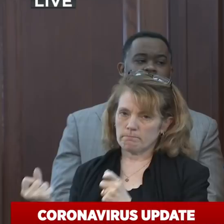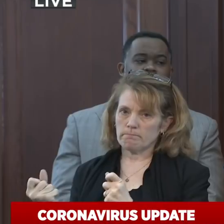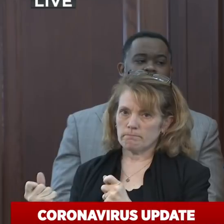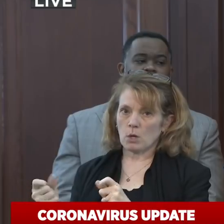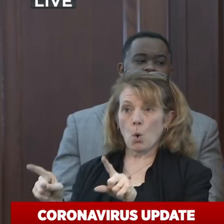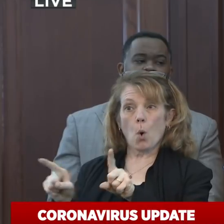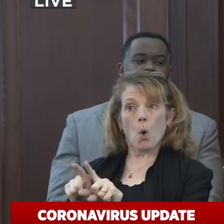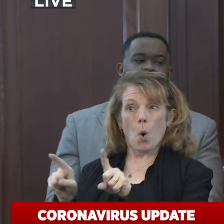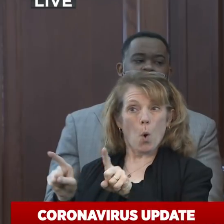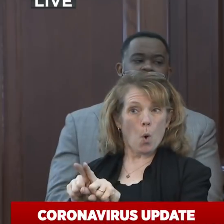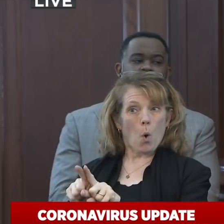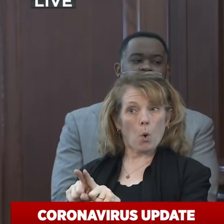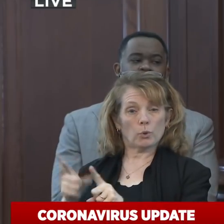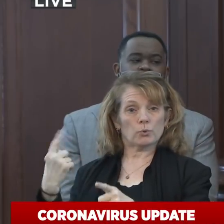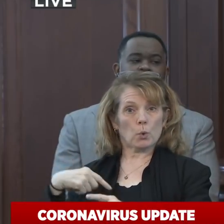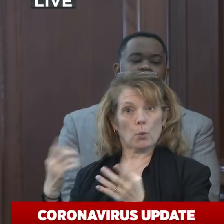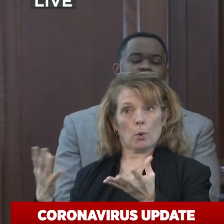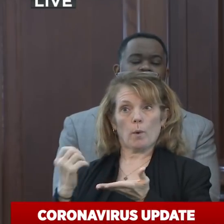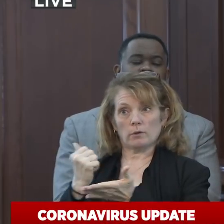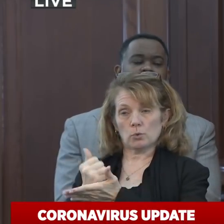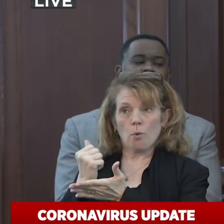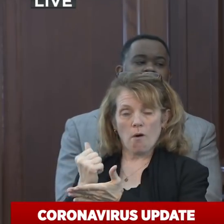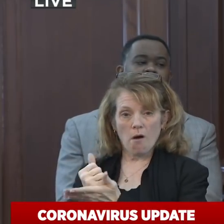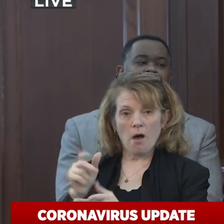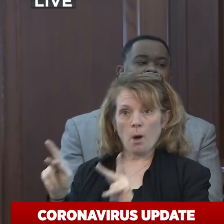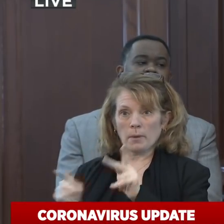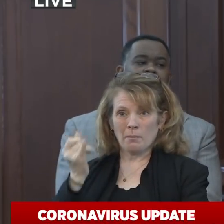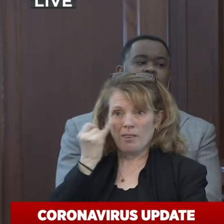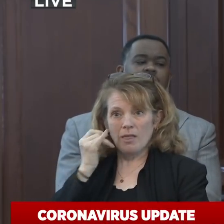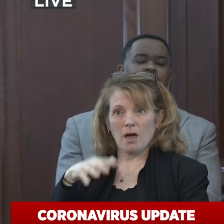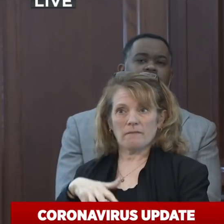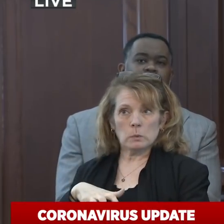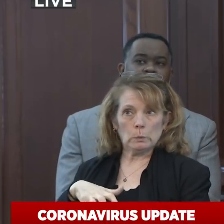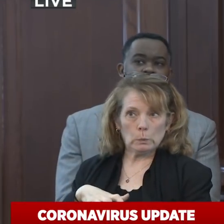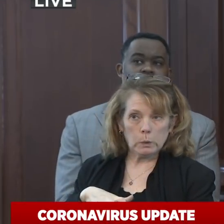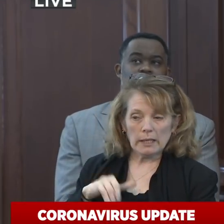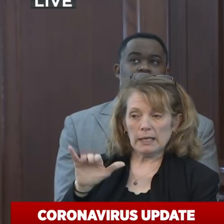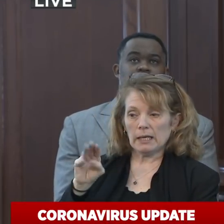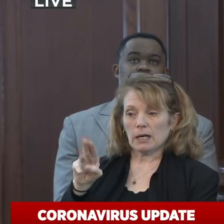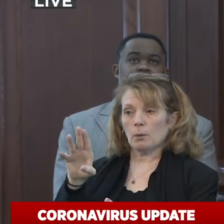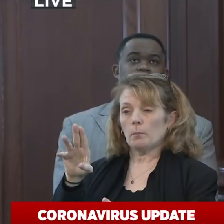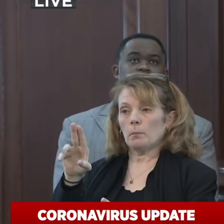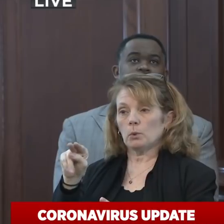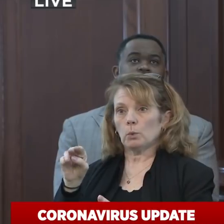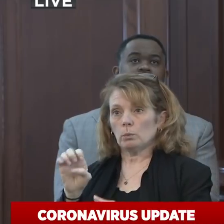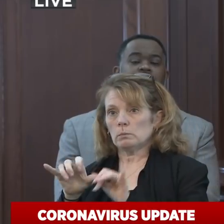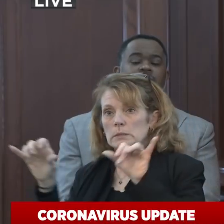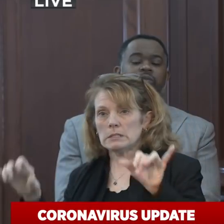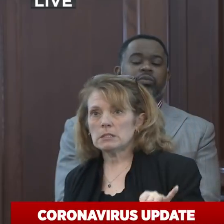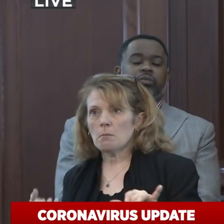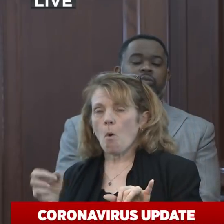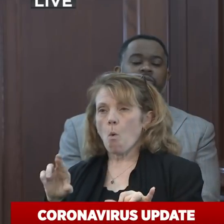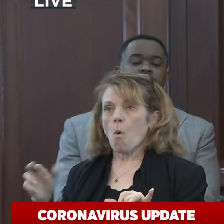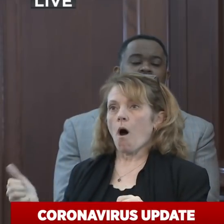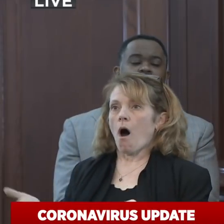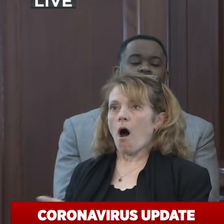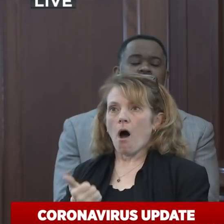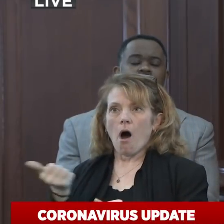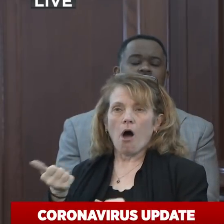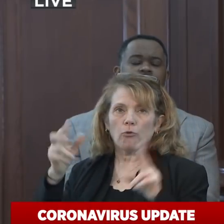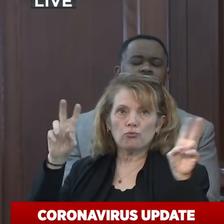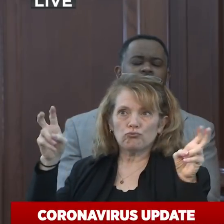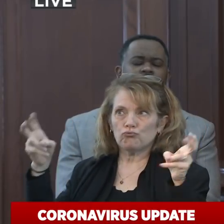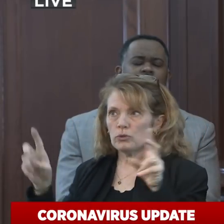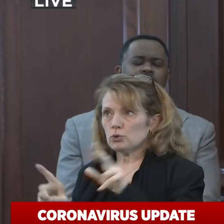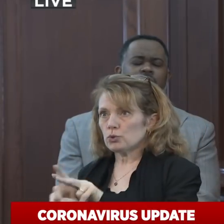or consuming this virus, that we're doing the very best we can to protect them and also to